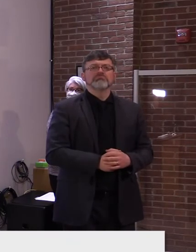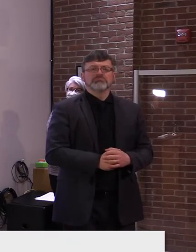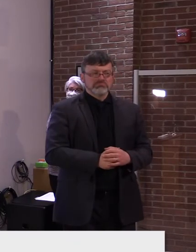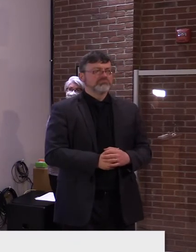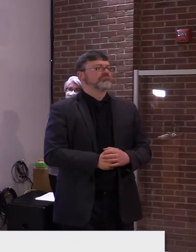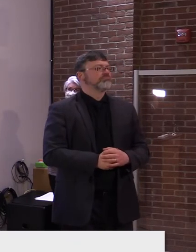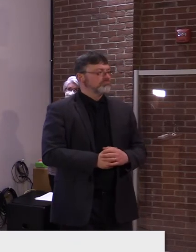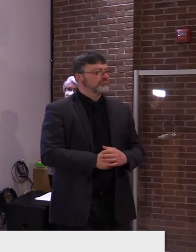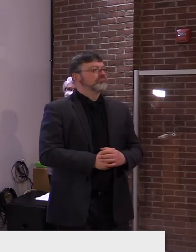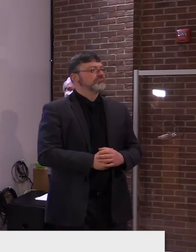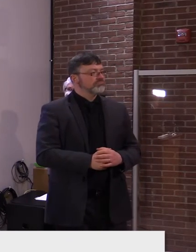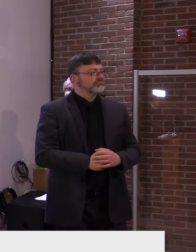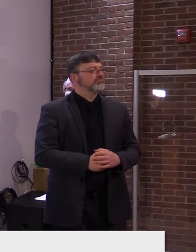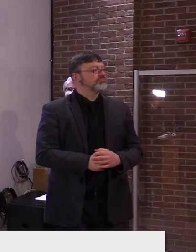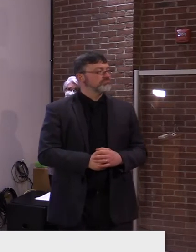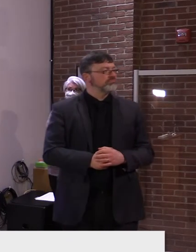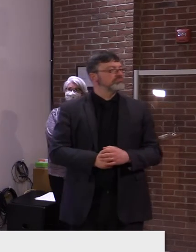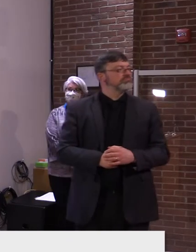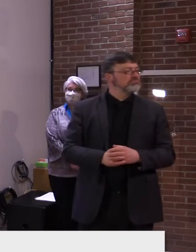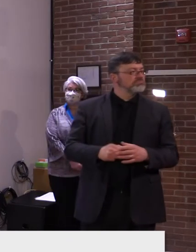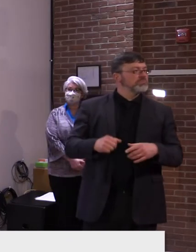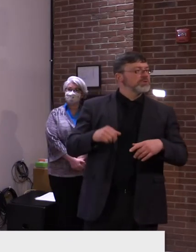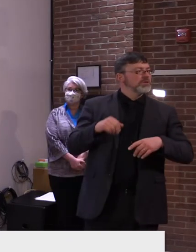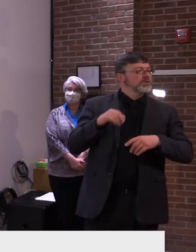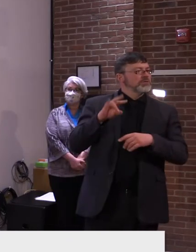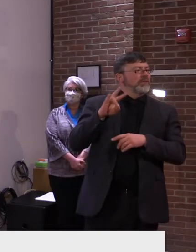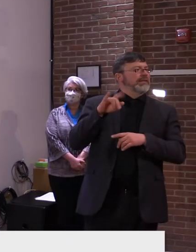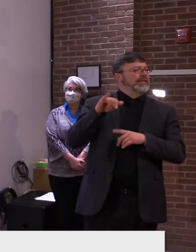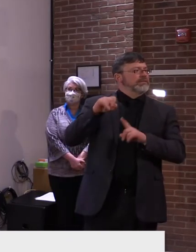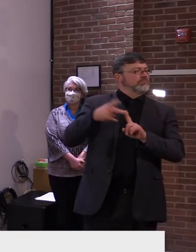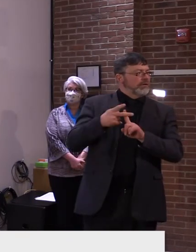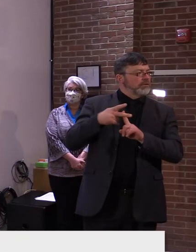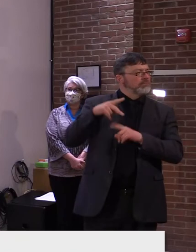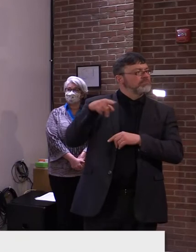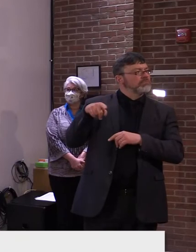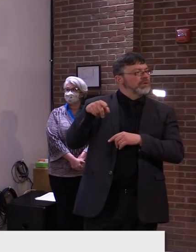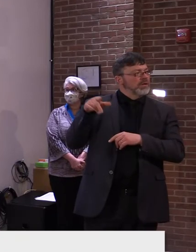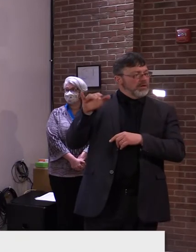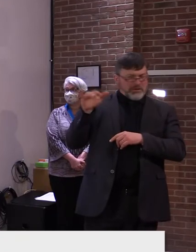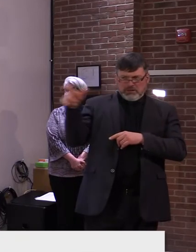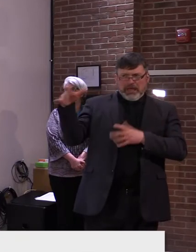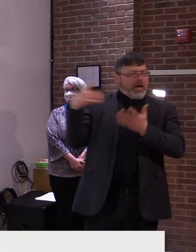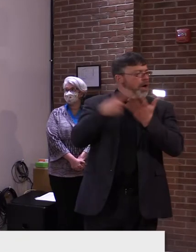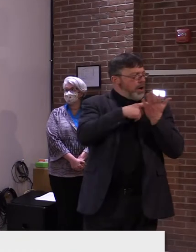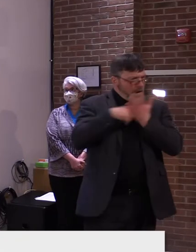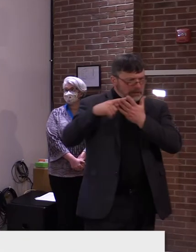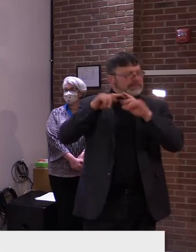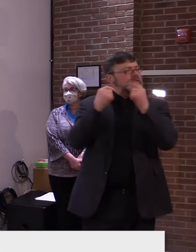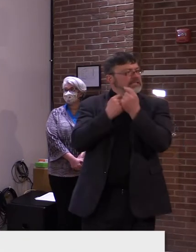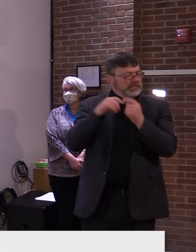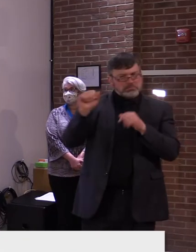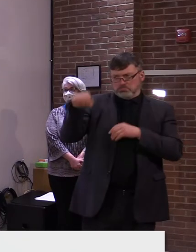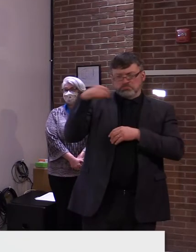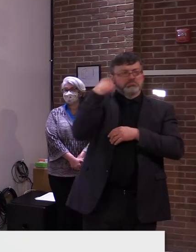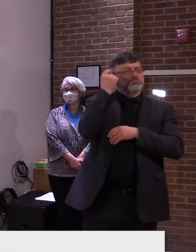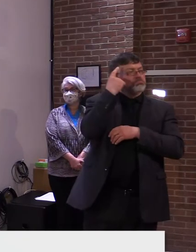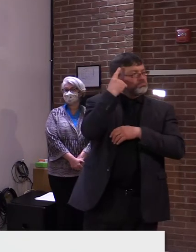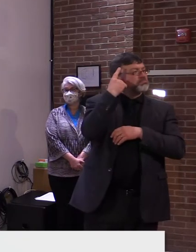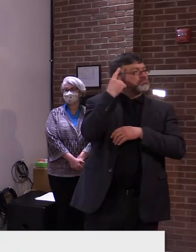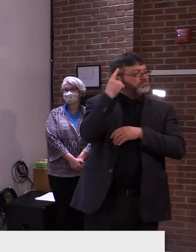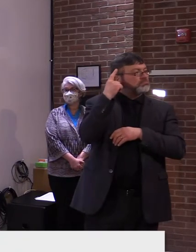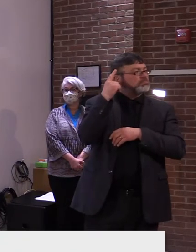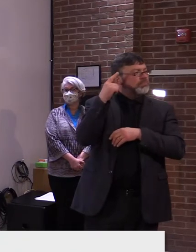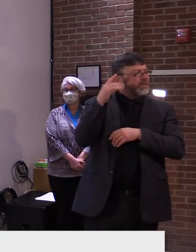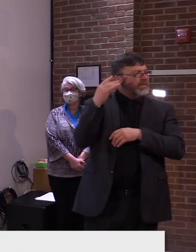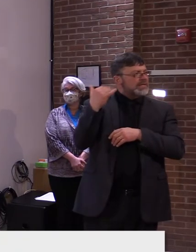I hear you when you say you've been having conversations about this with your health team. What is your health team saying that tells you that it's time to make these moves?